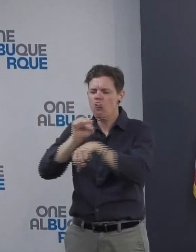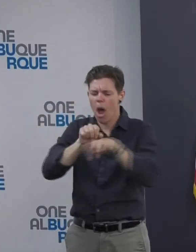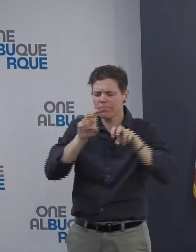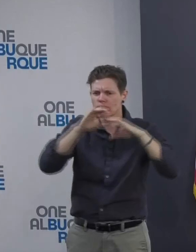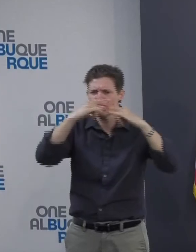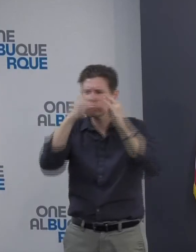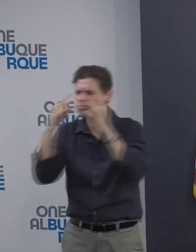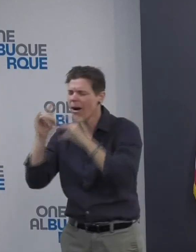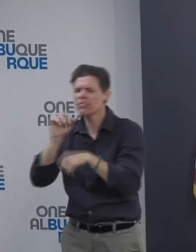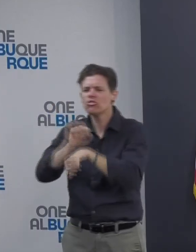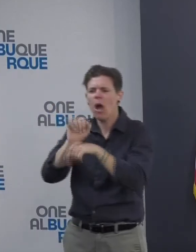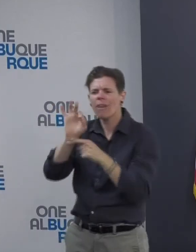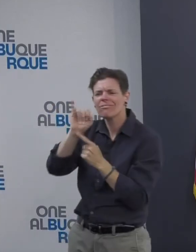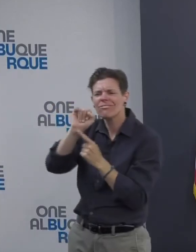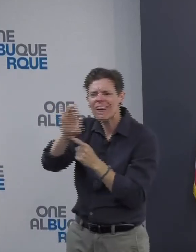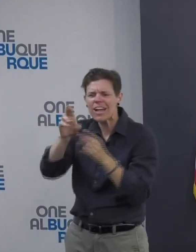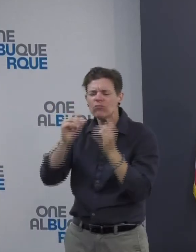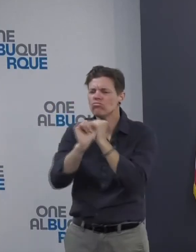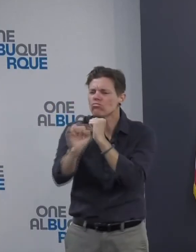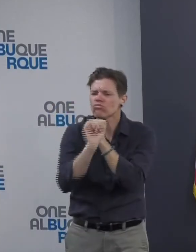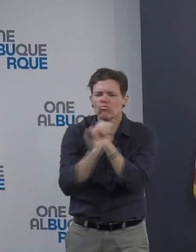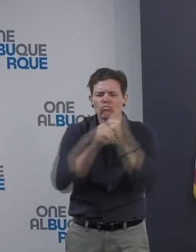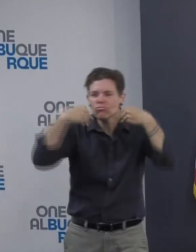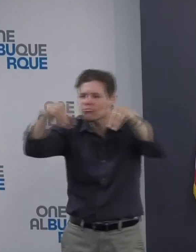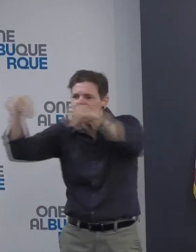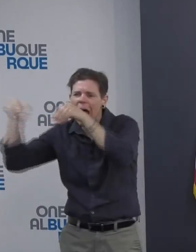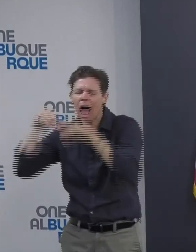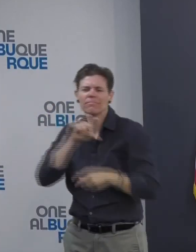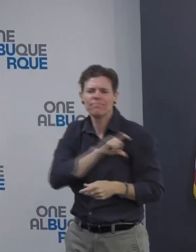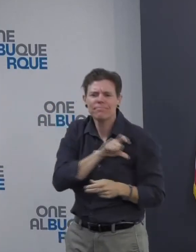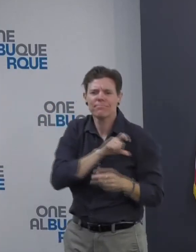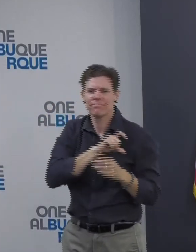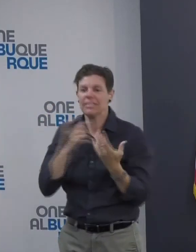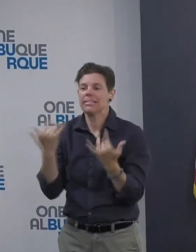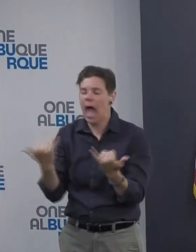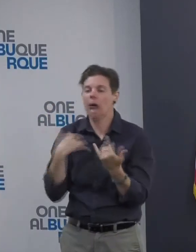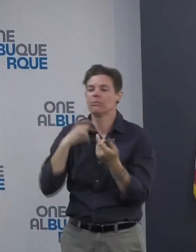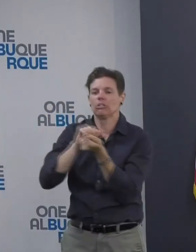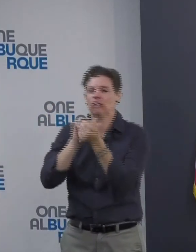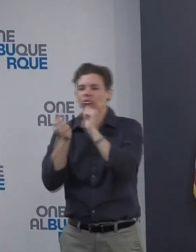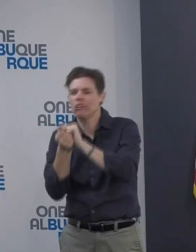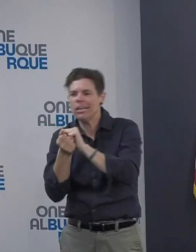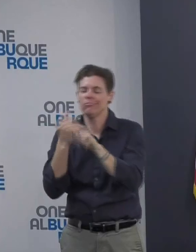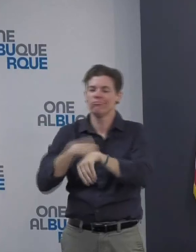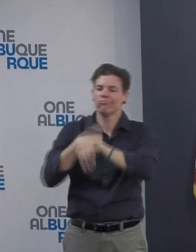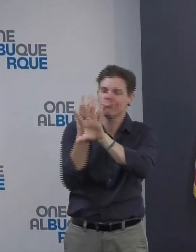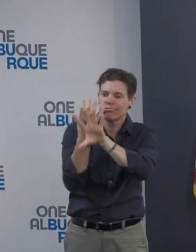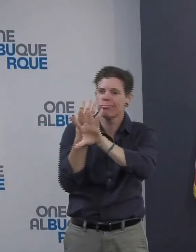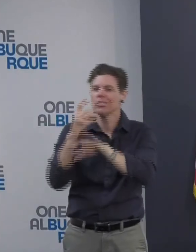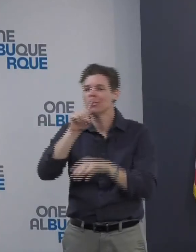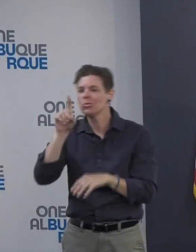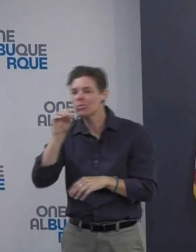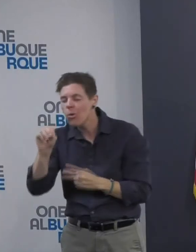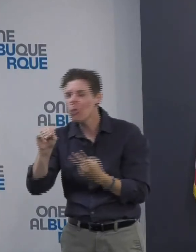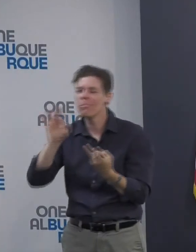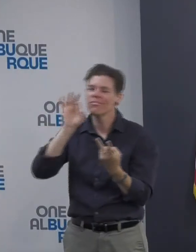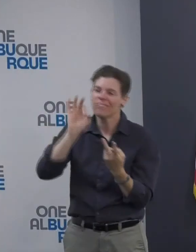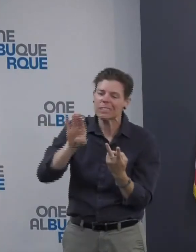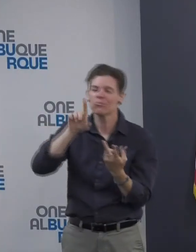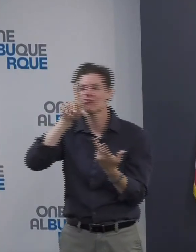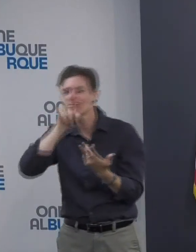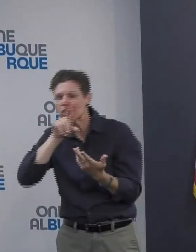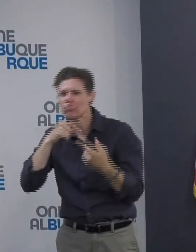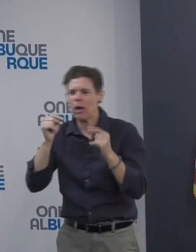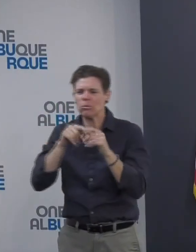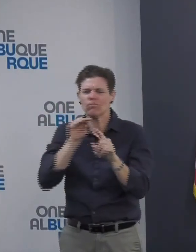social media and videos, Zoom calls, et cetera, and some real aggressive targeting to try and tap into folks'